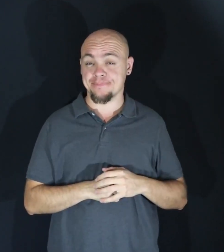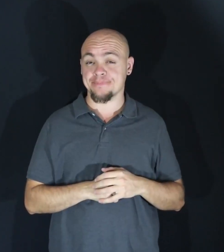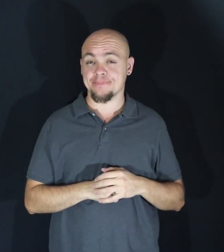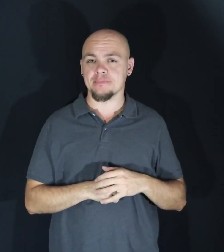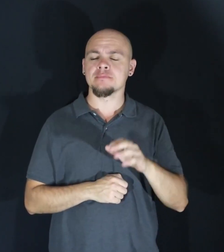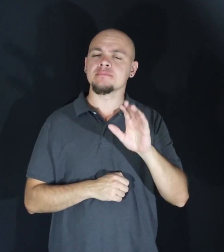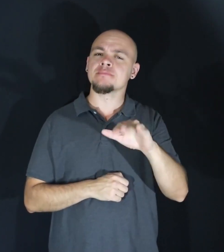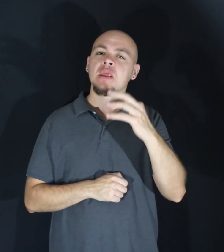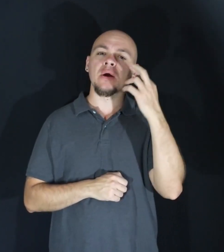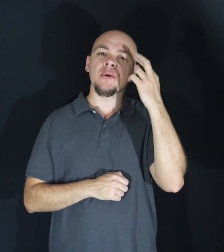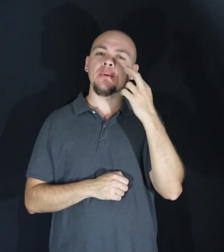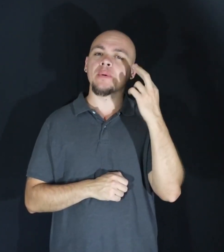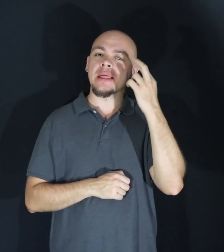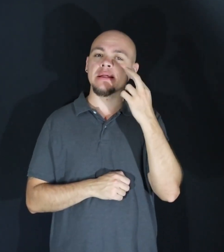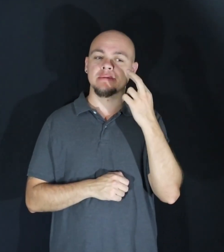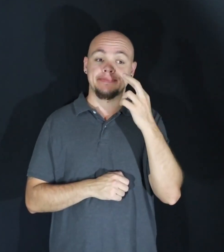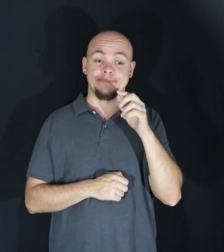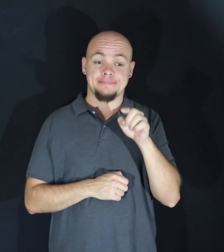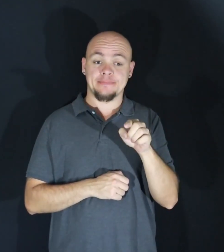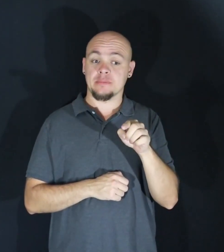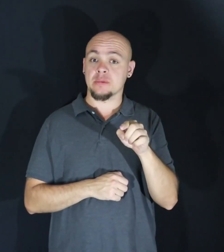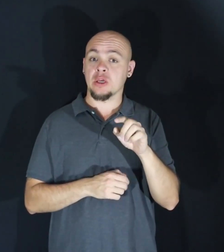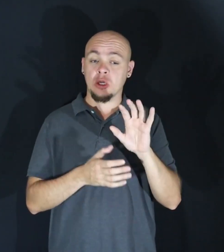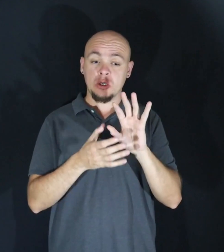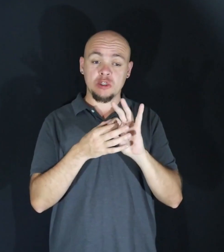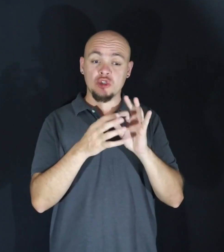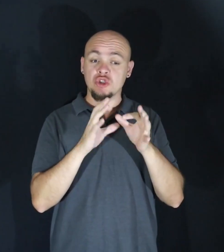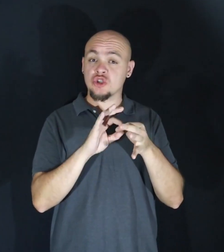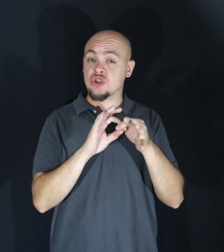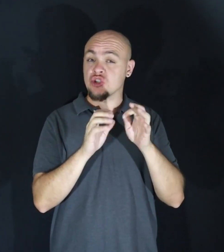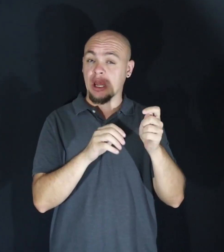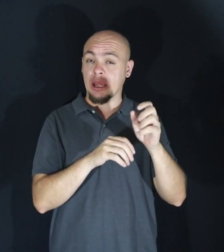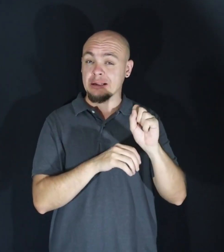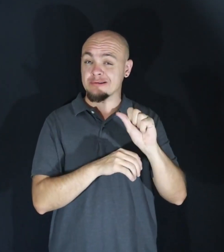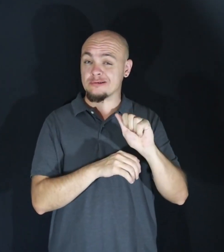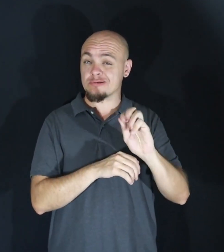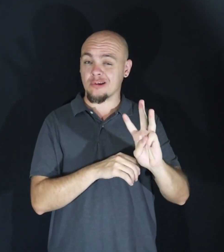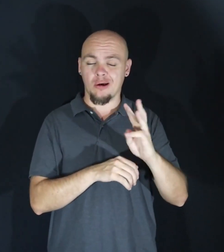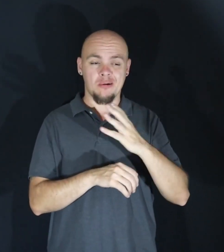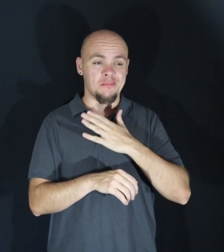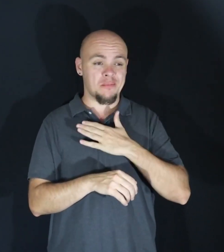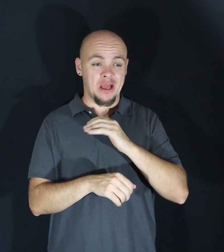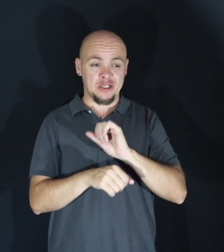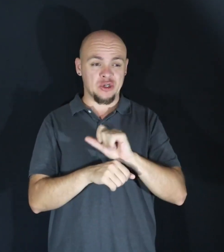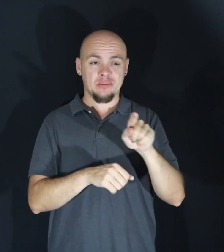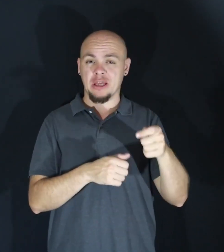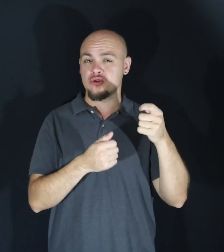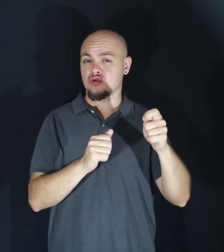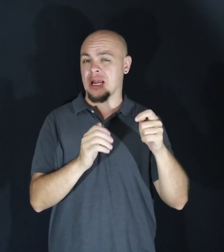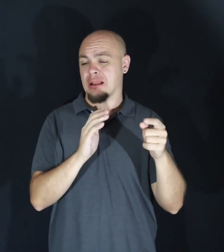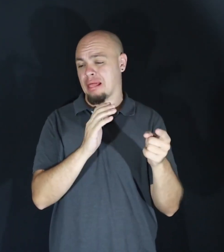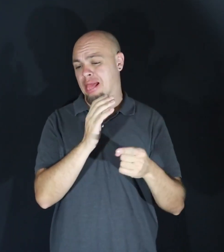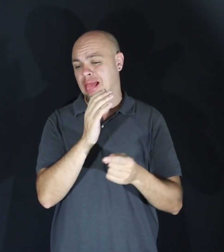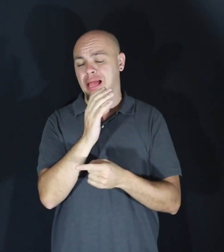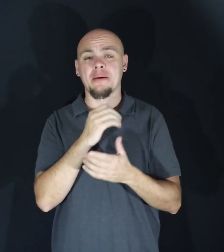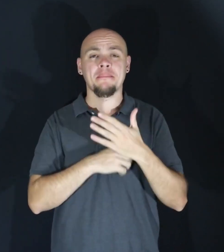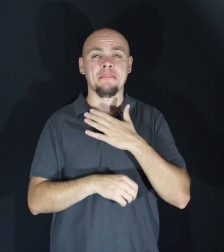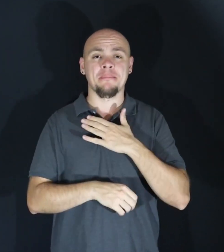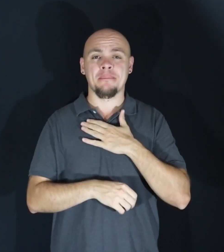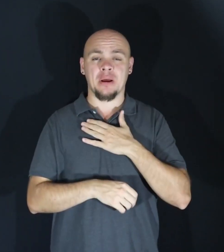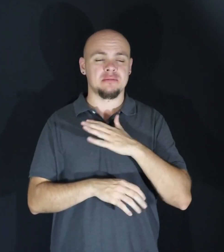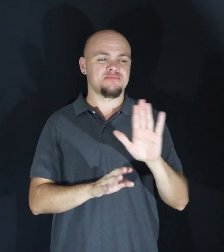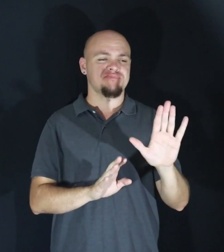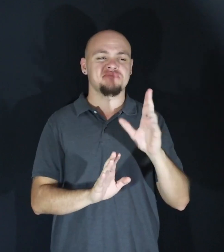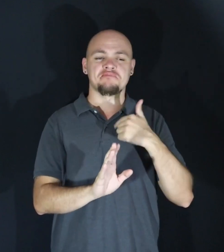When I realized there were chainsaws trying to cut down my rainforest mind at my job, I resigned and started